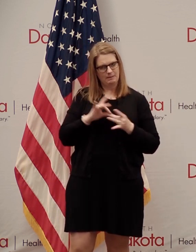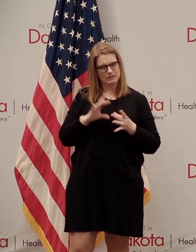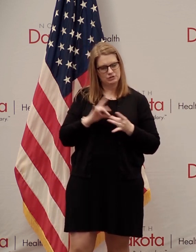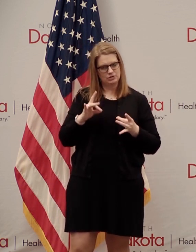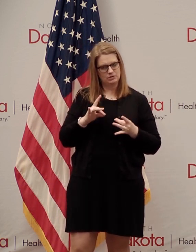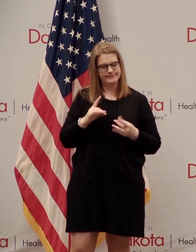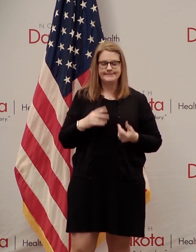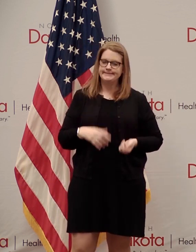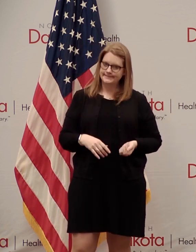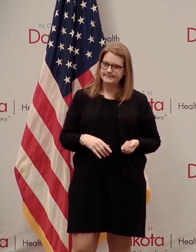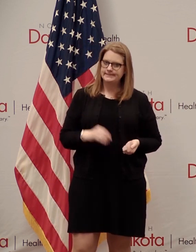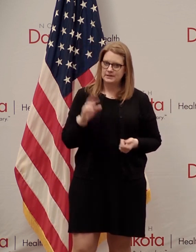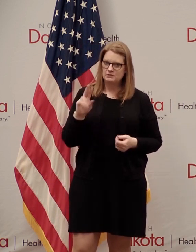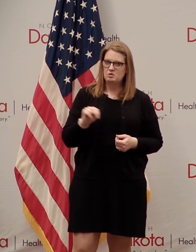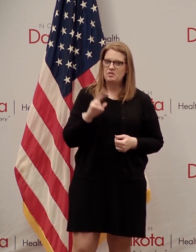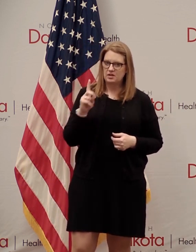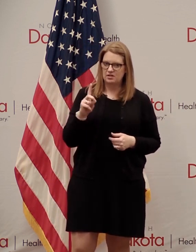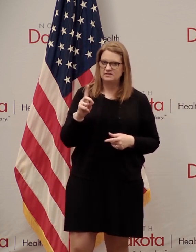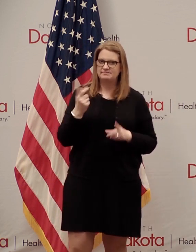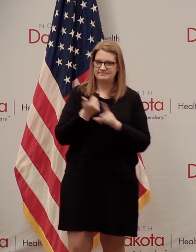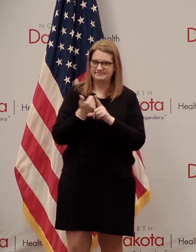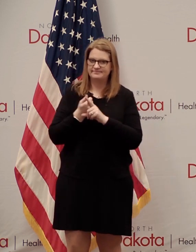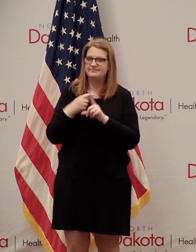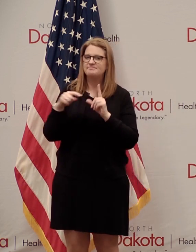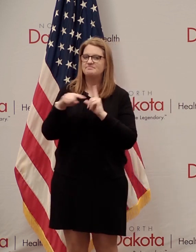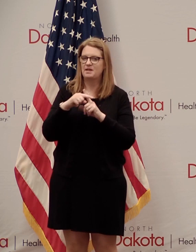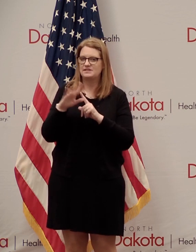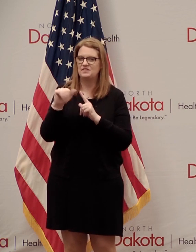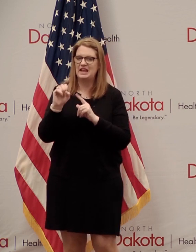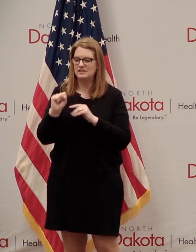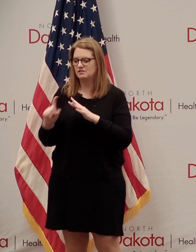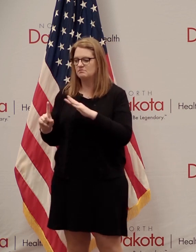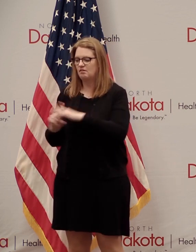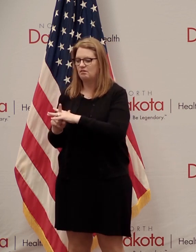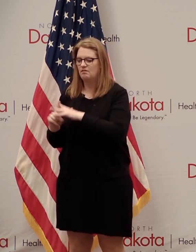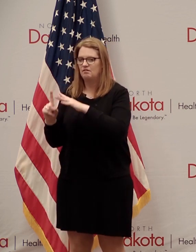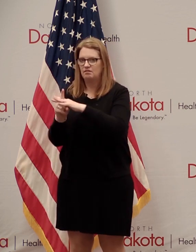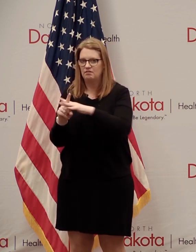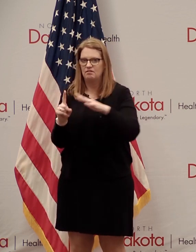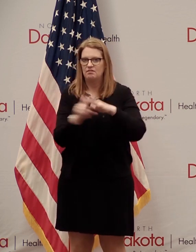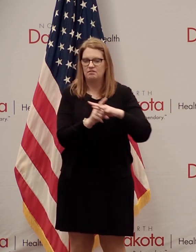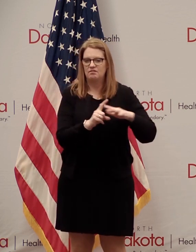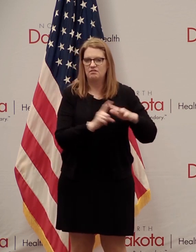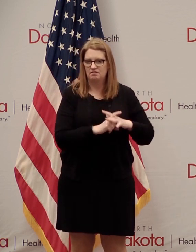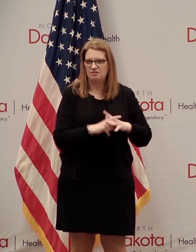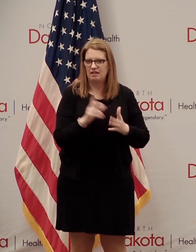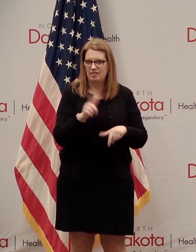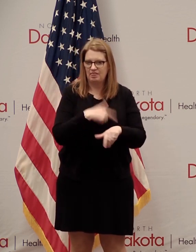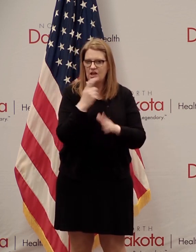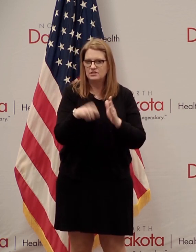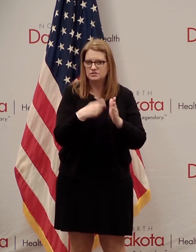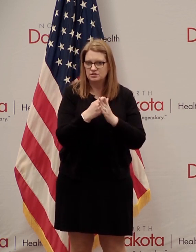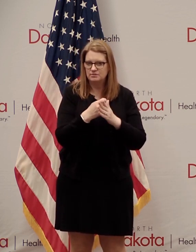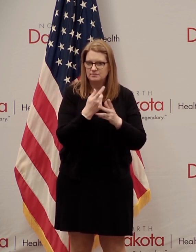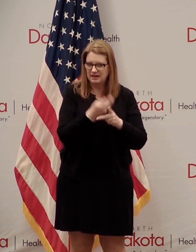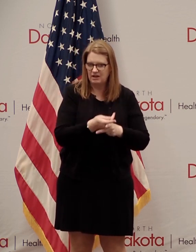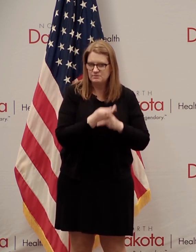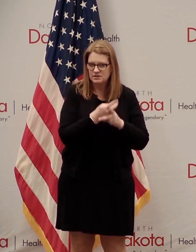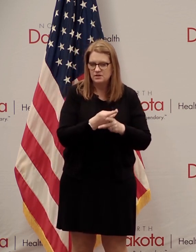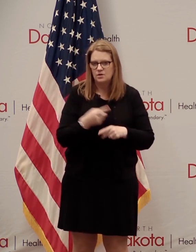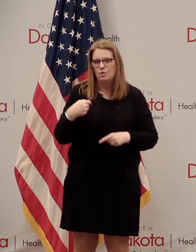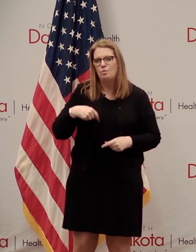Dakota has had some outbreaks across North Dakota, and we must do everything we can. We must do more to better serve.